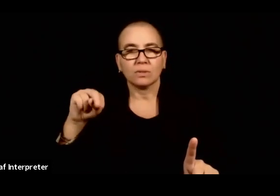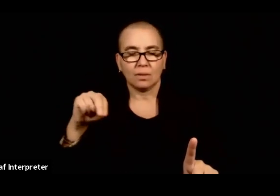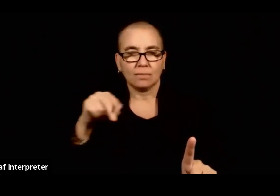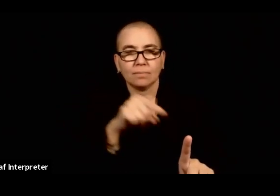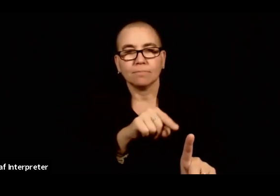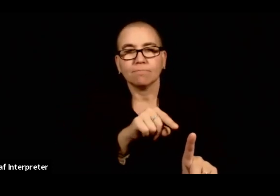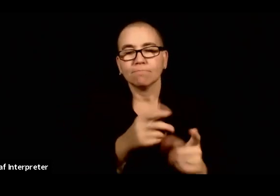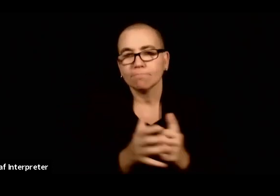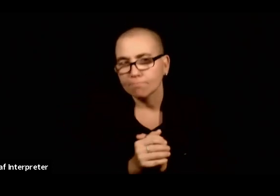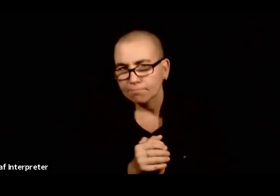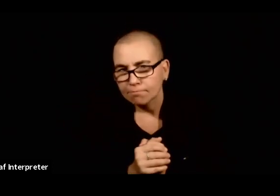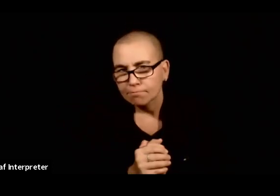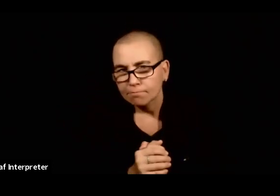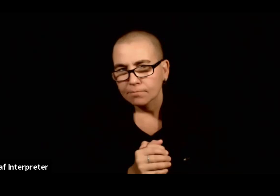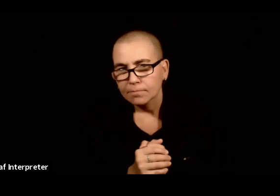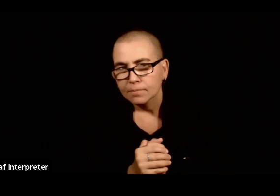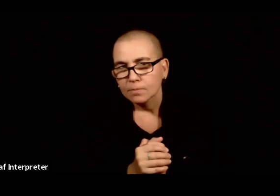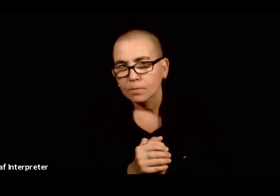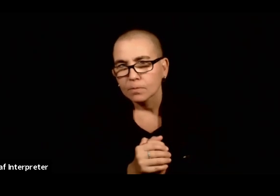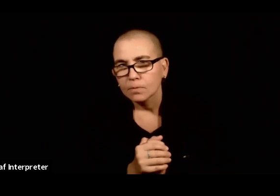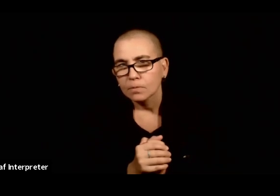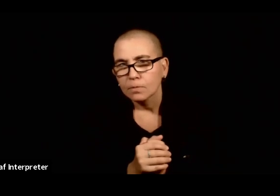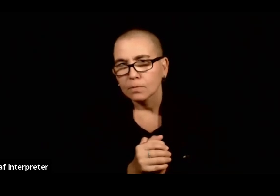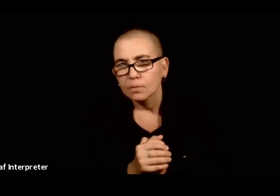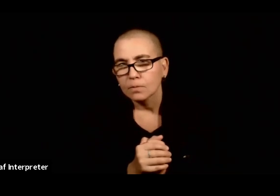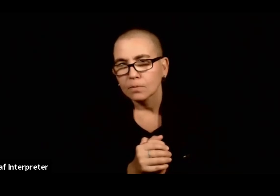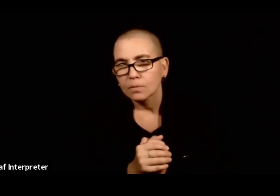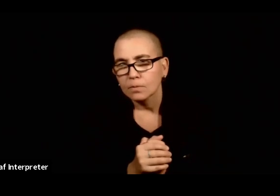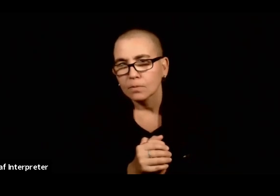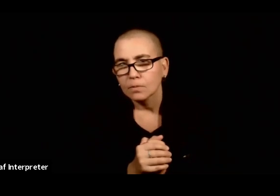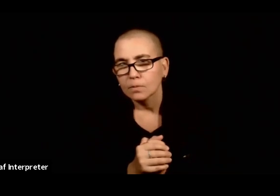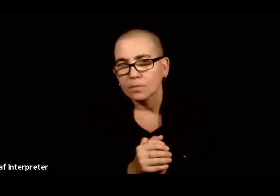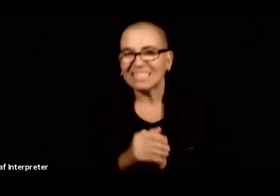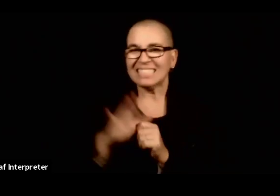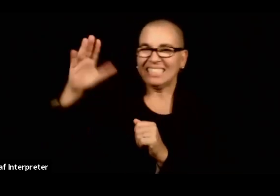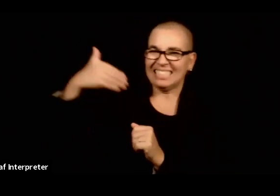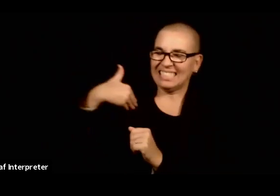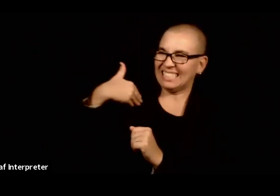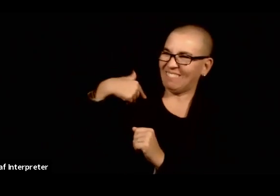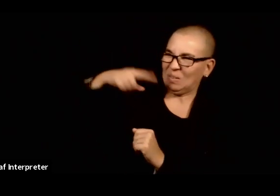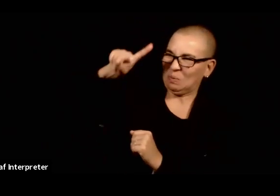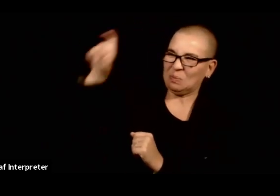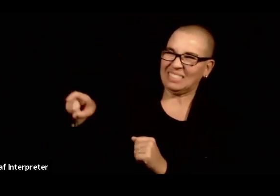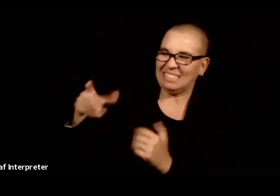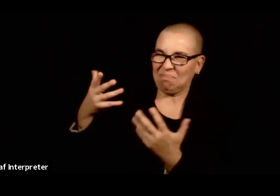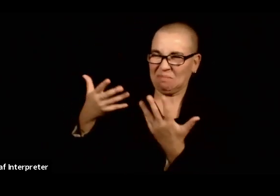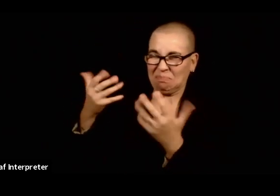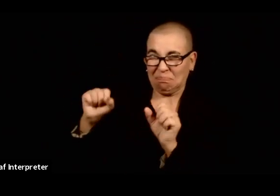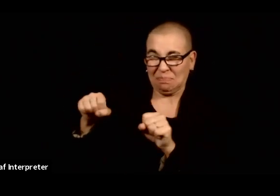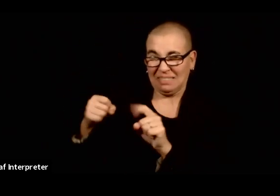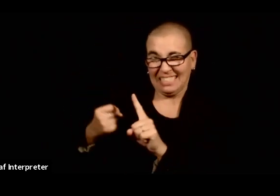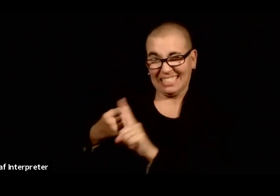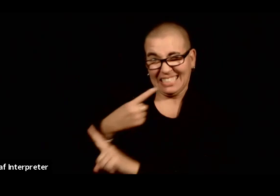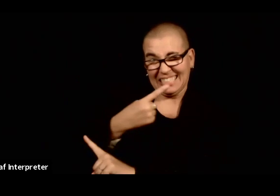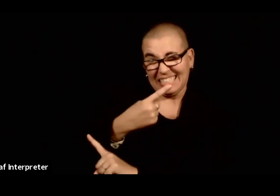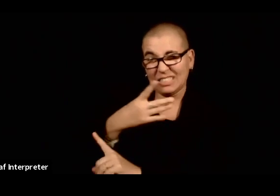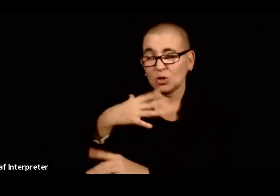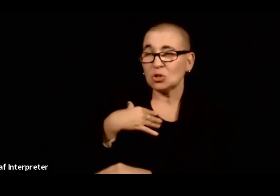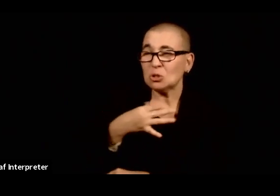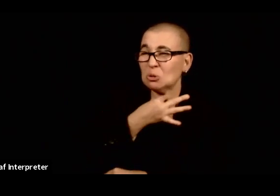Oh, hi. I had a question that was off topic. I was hoping to have it later in the cycle in case others needed to talk about this first. But there